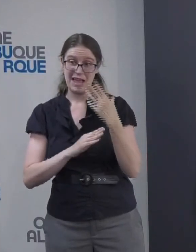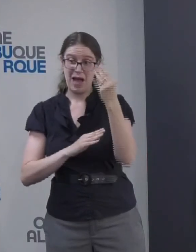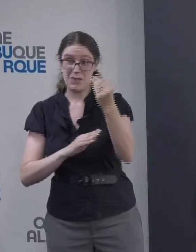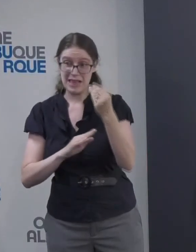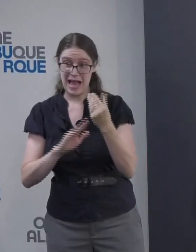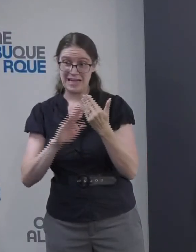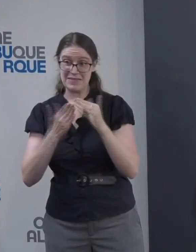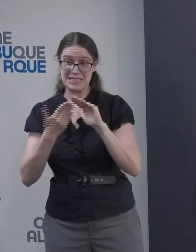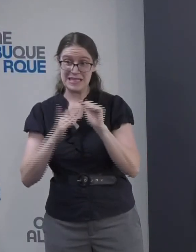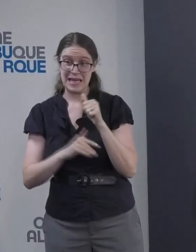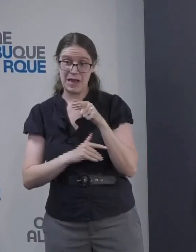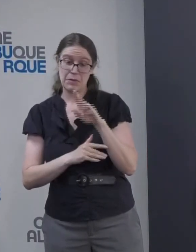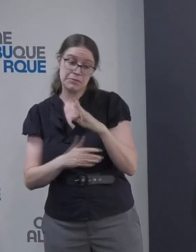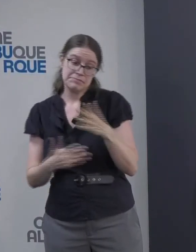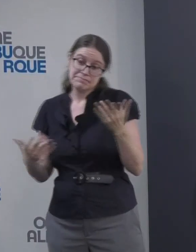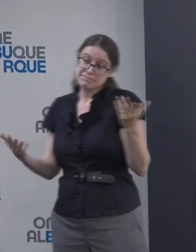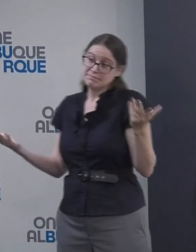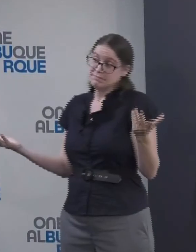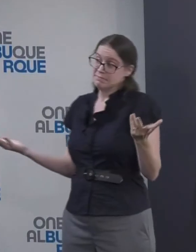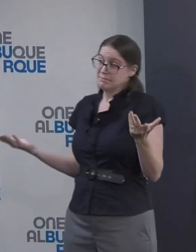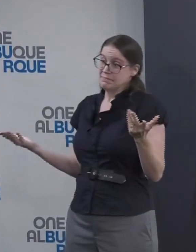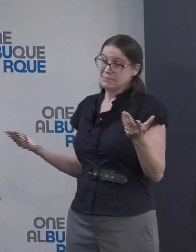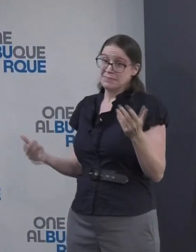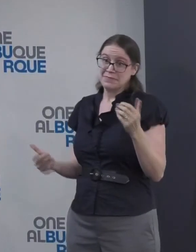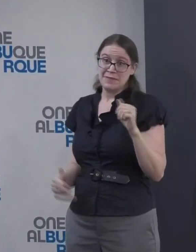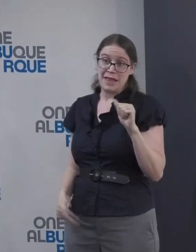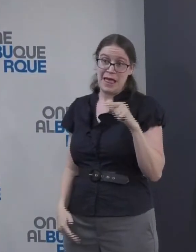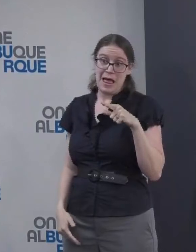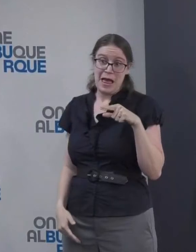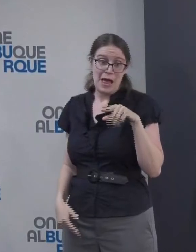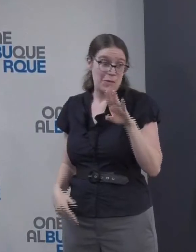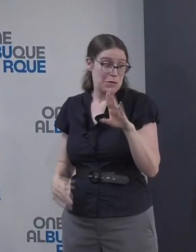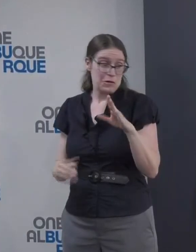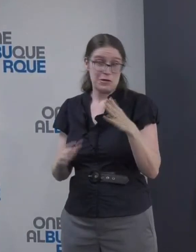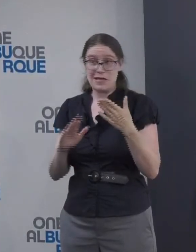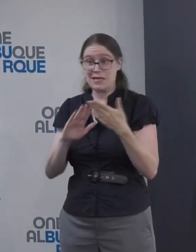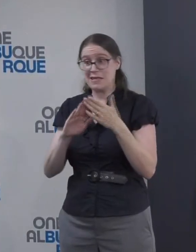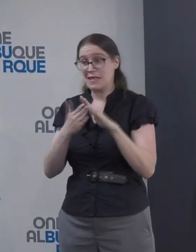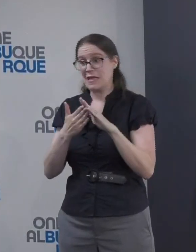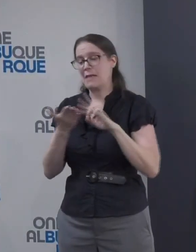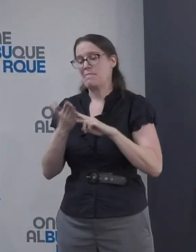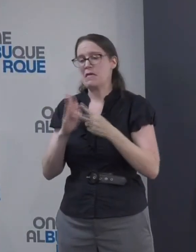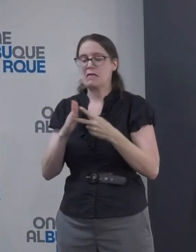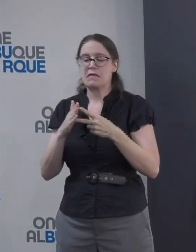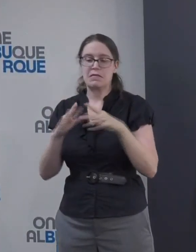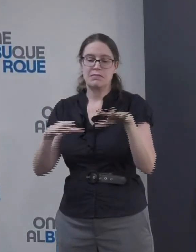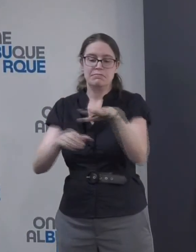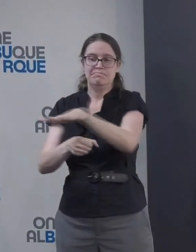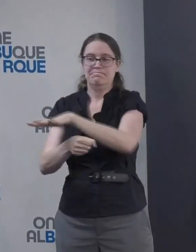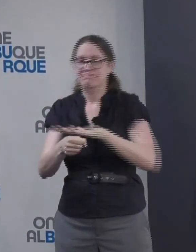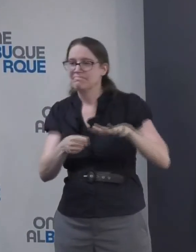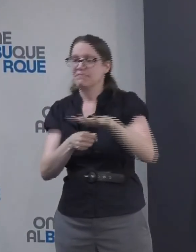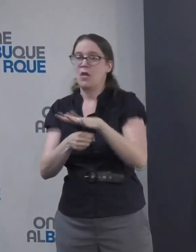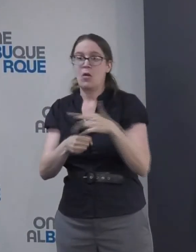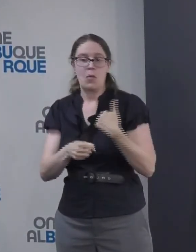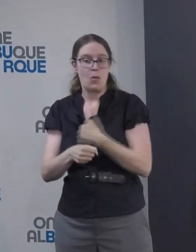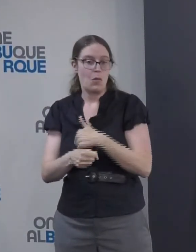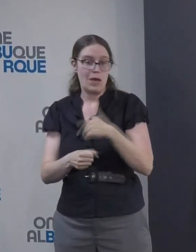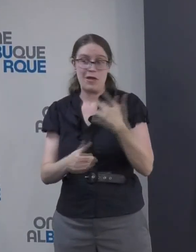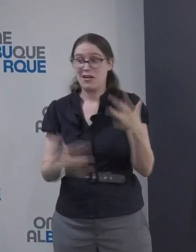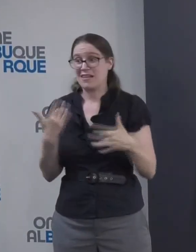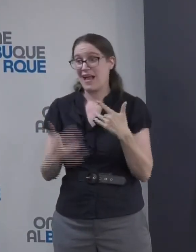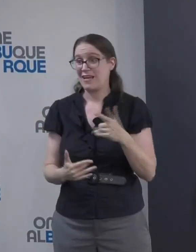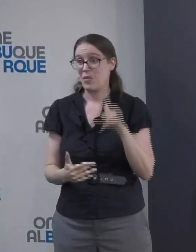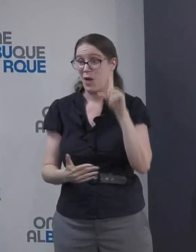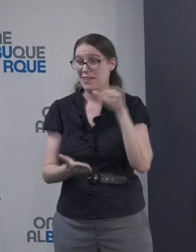limits? The metro is the metro. I don't think anyone really cares about specific borders. And so we like 1,000 jobs, and I'm glad to